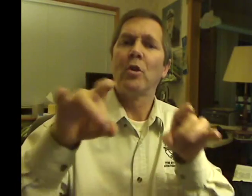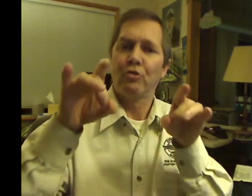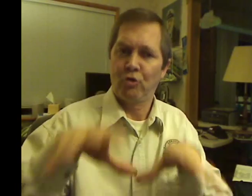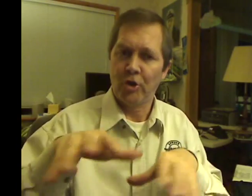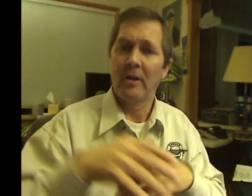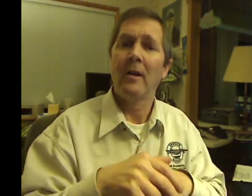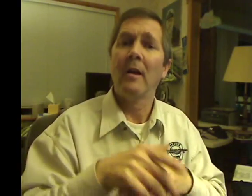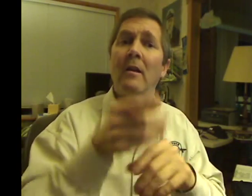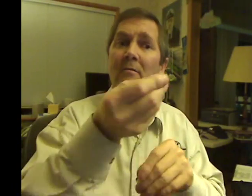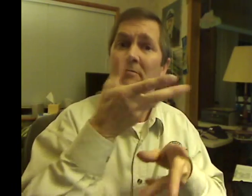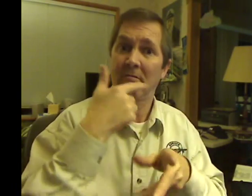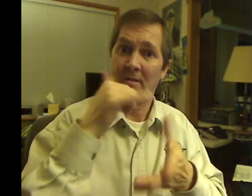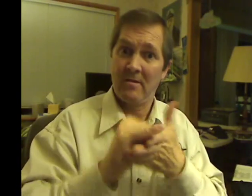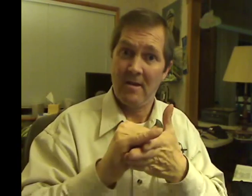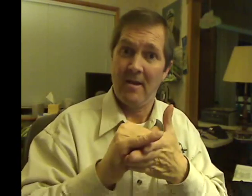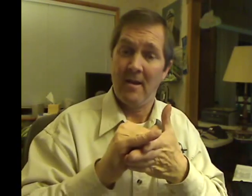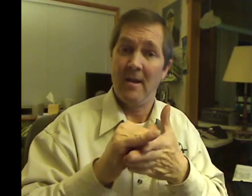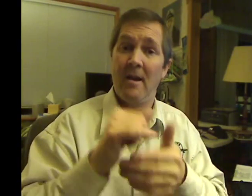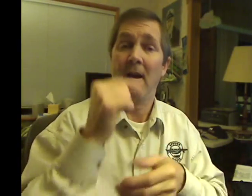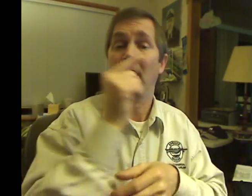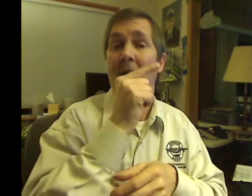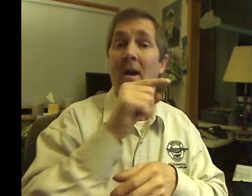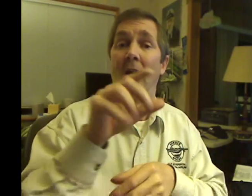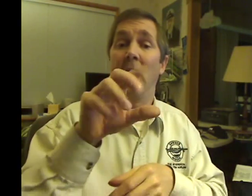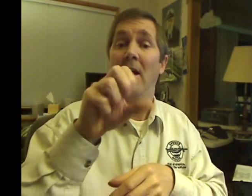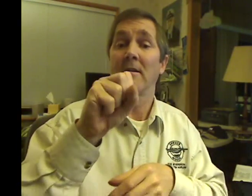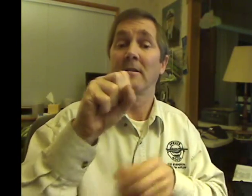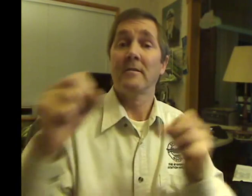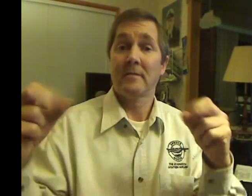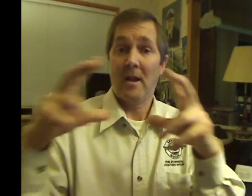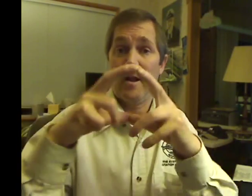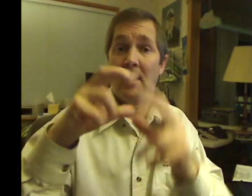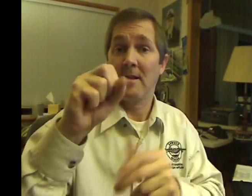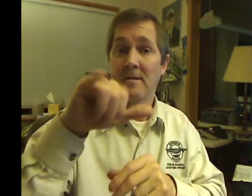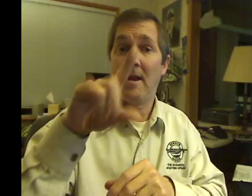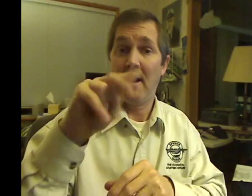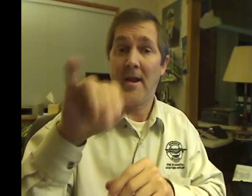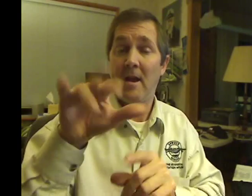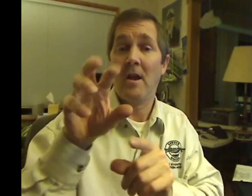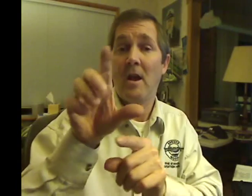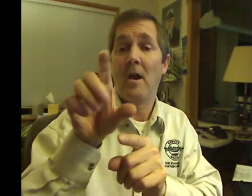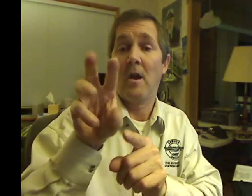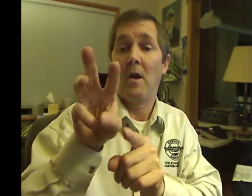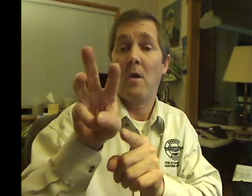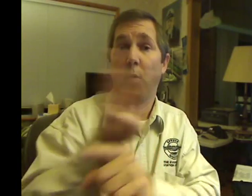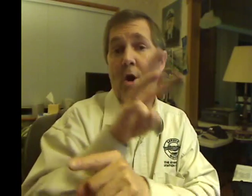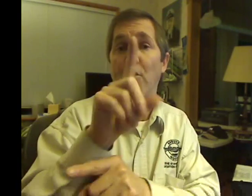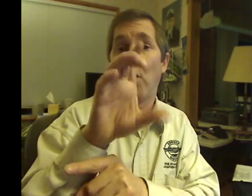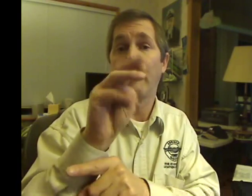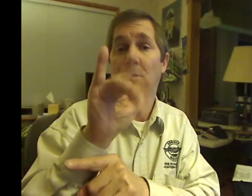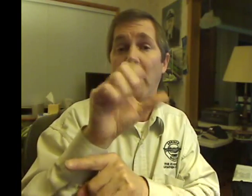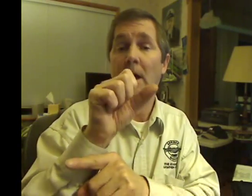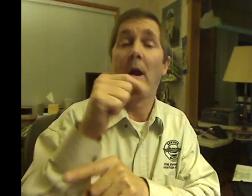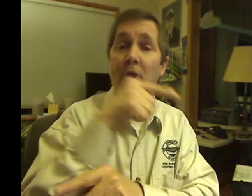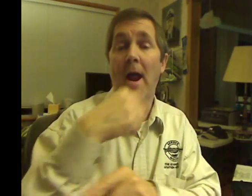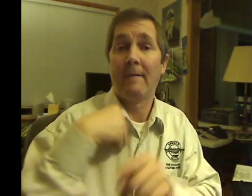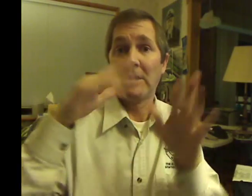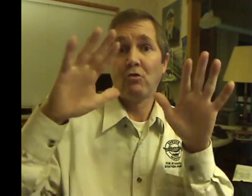I feel it's unfair. Chen is being treated unjustly. He was arrested without evidence or an indictment. I feel this is very unfair.